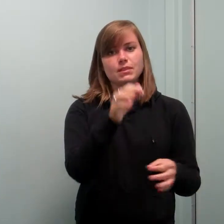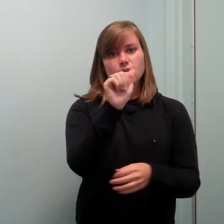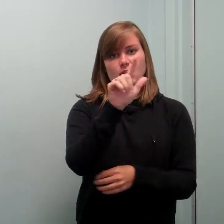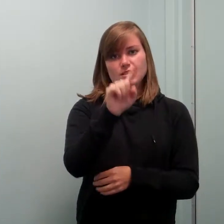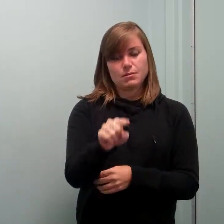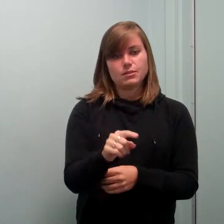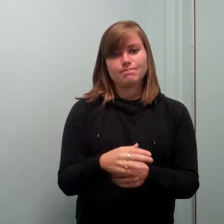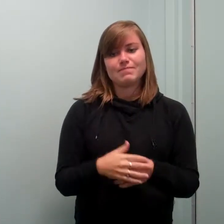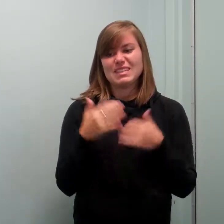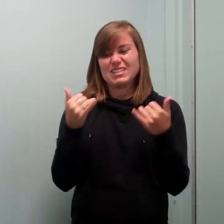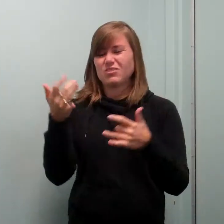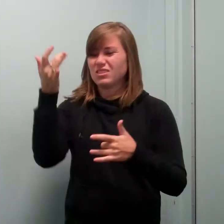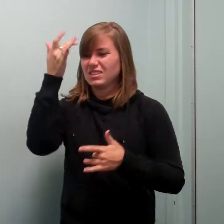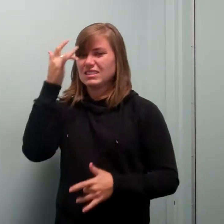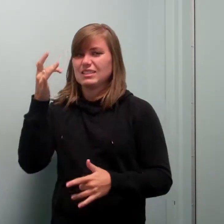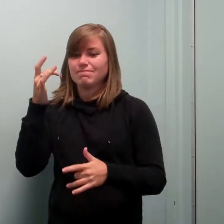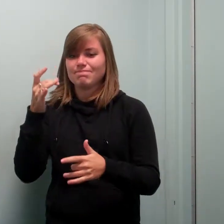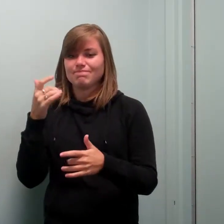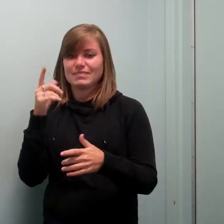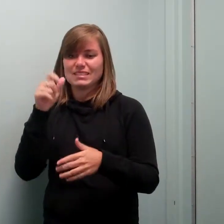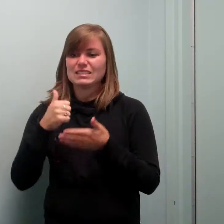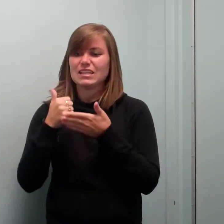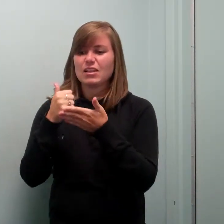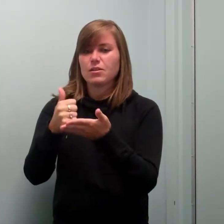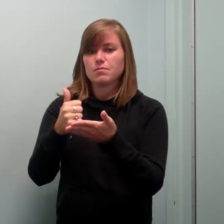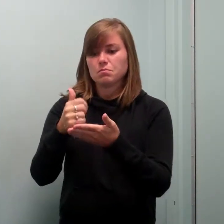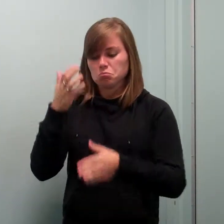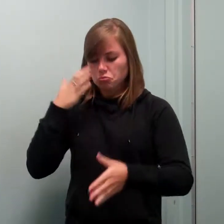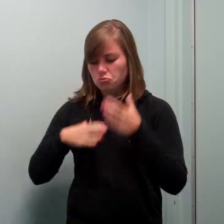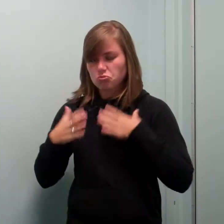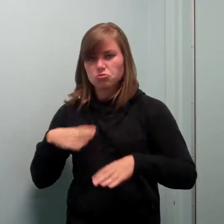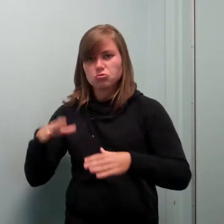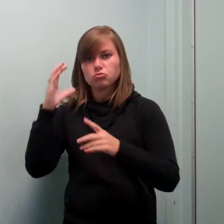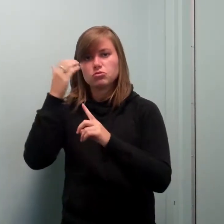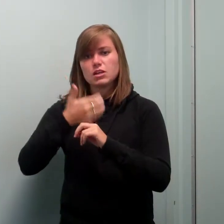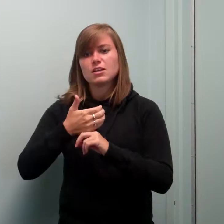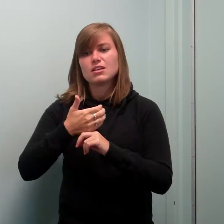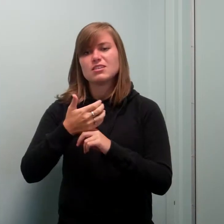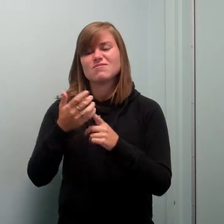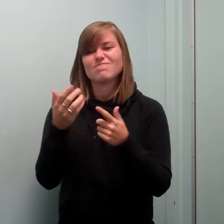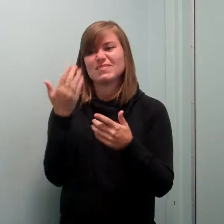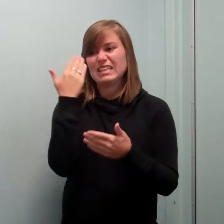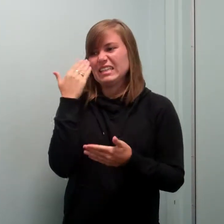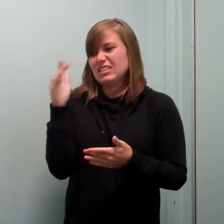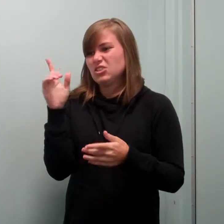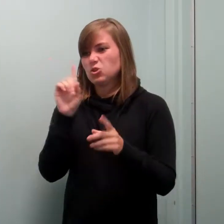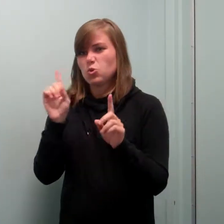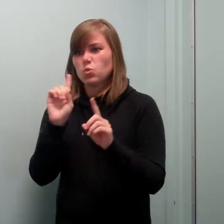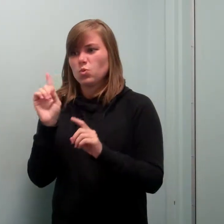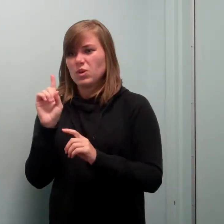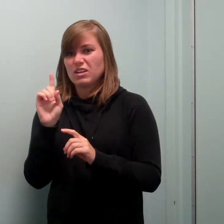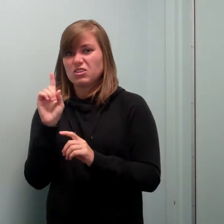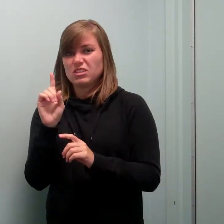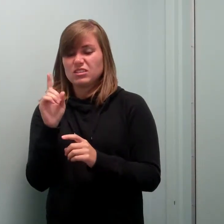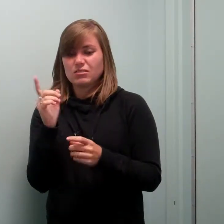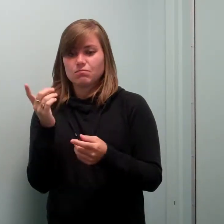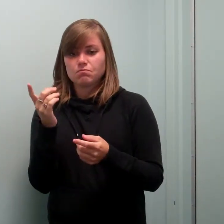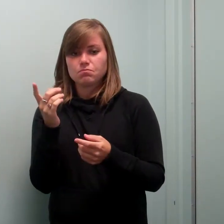getting dressed. He doesn't really know where he is or when it is. And it's been really, really hard. My dad was